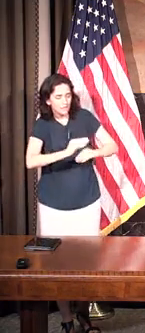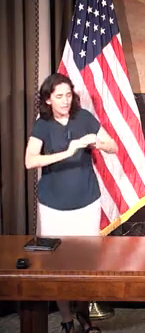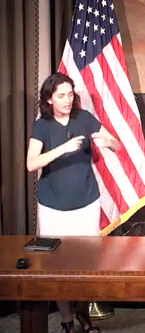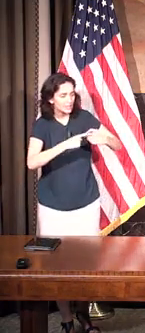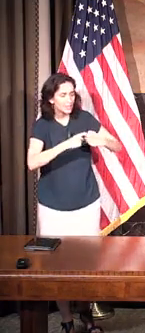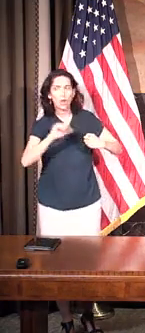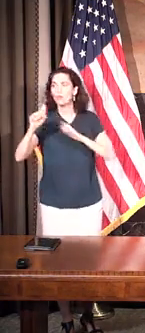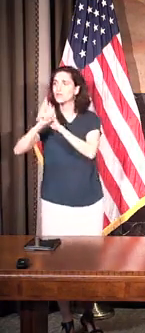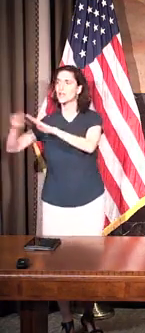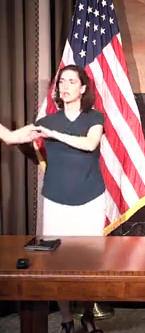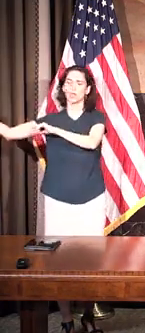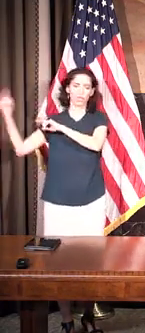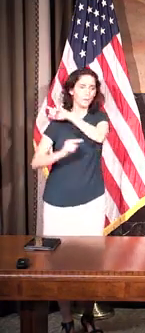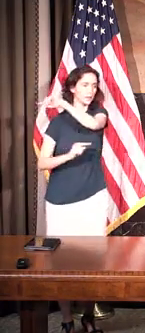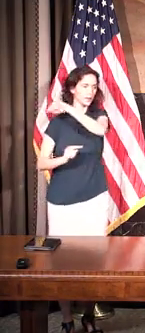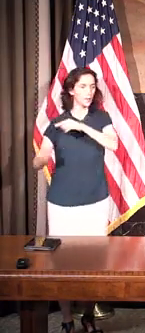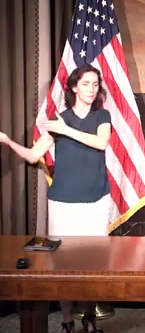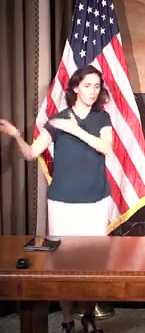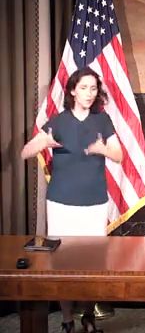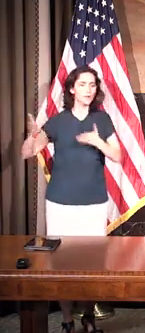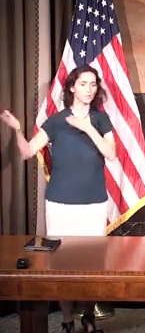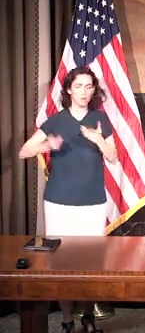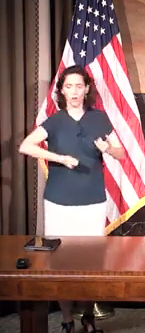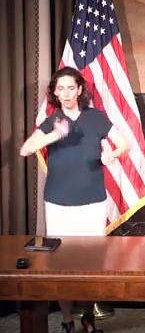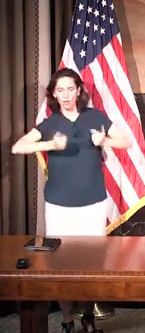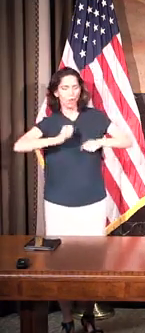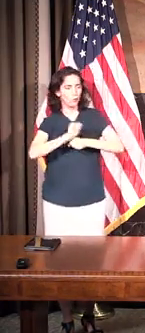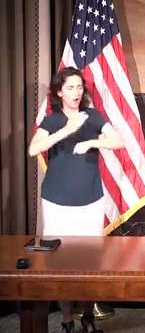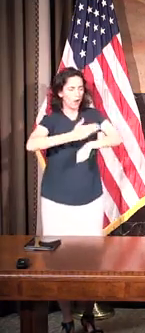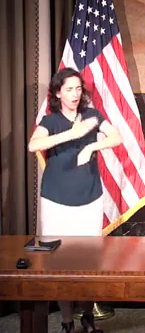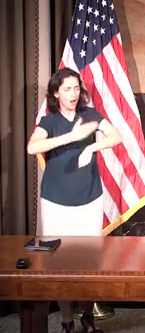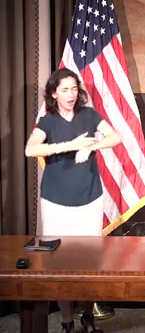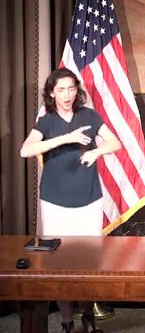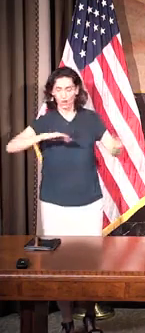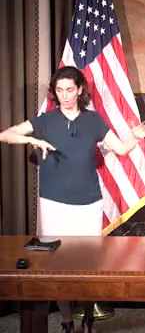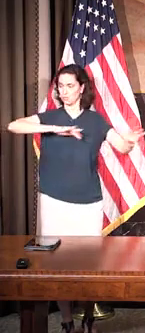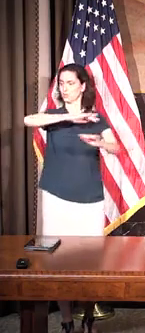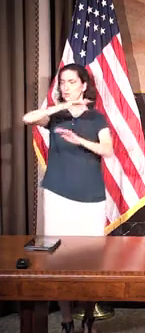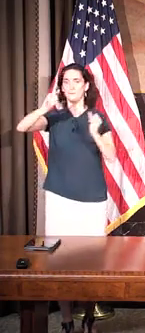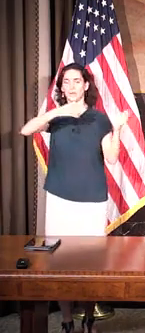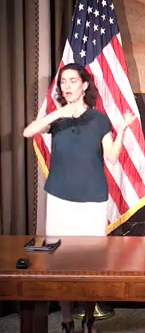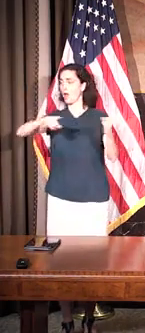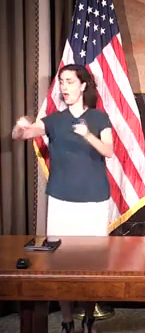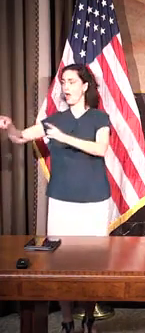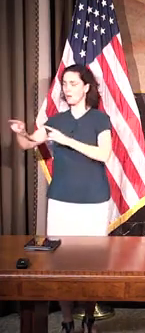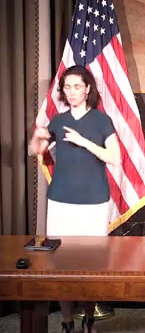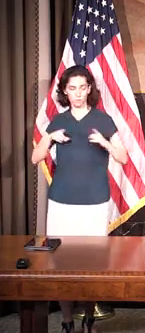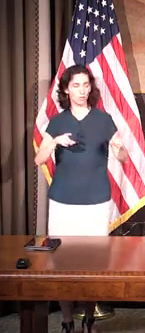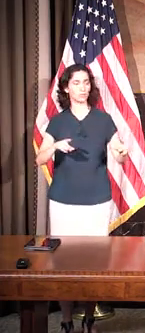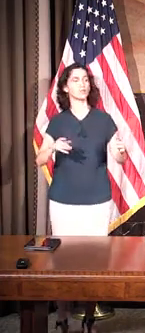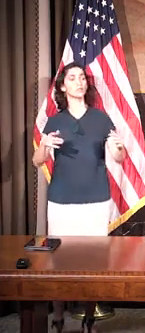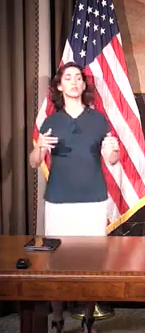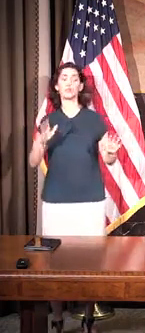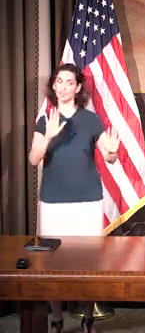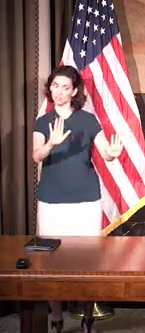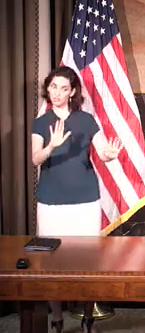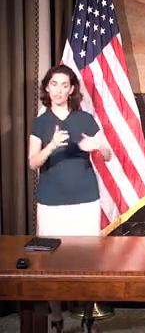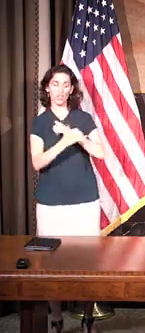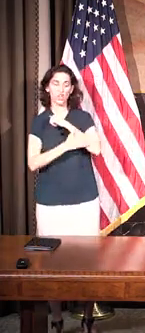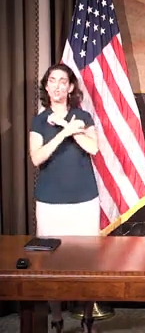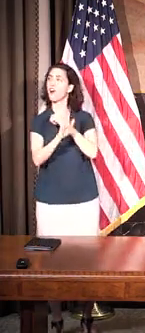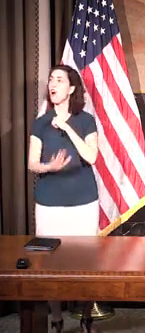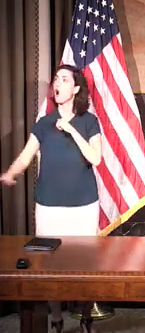deliver supplies, to do debris removal. And with all of those things going on, while the rest of the country, much of the rest of the